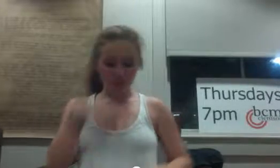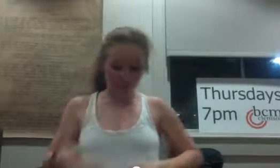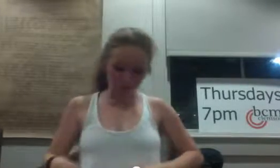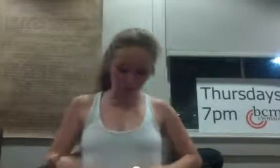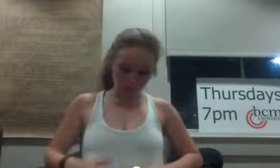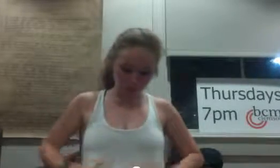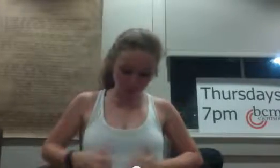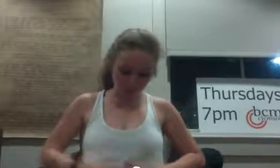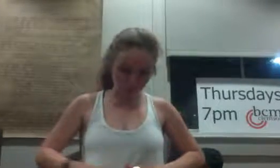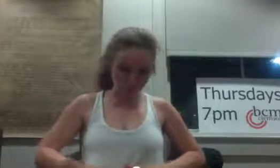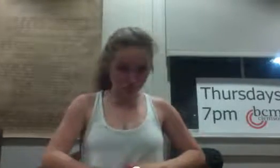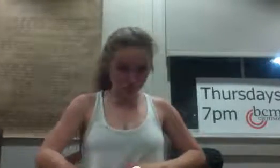There's more bacteria